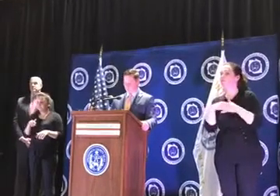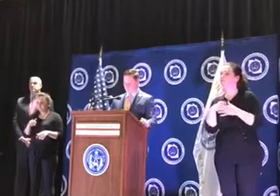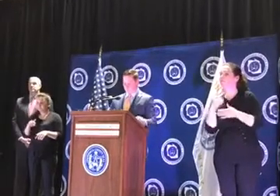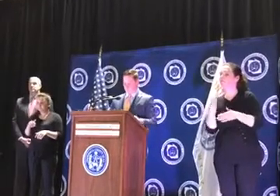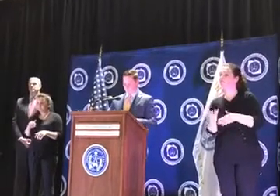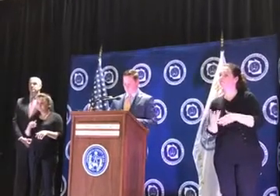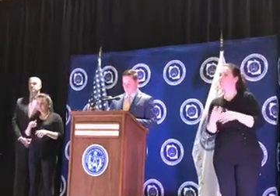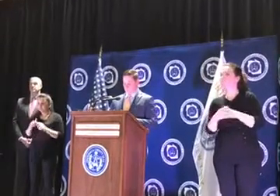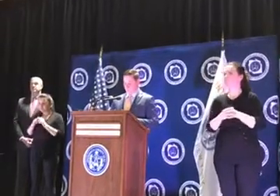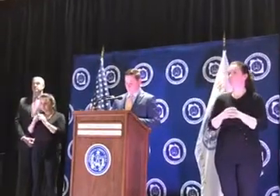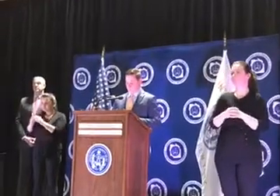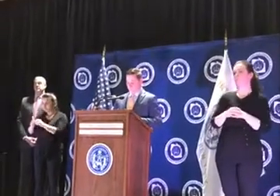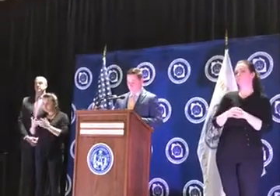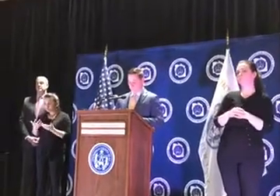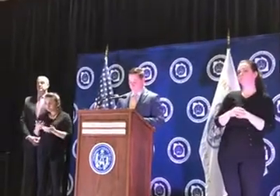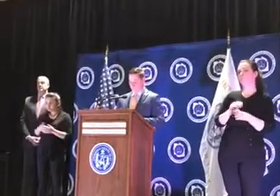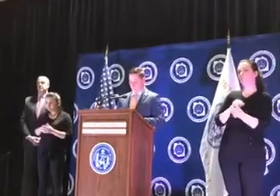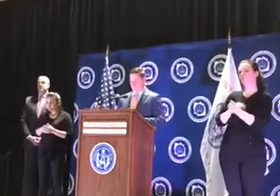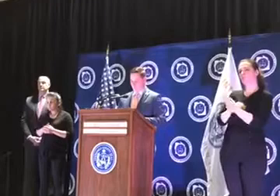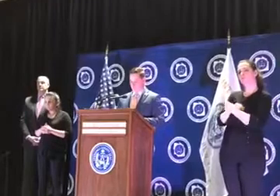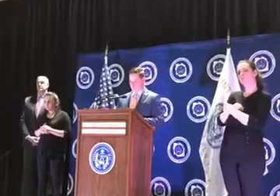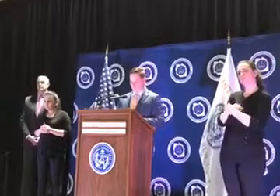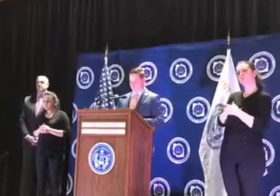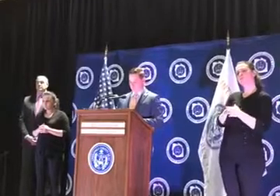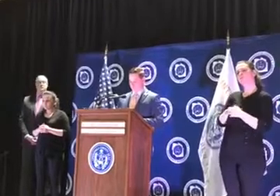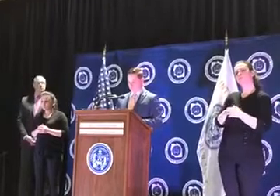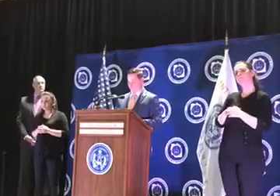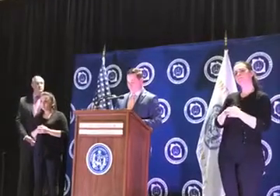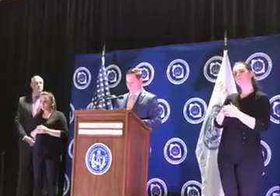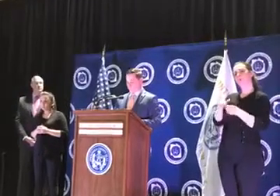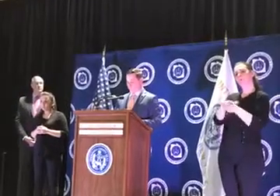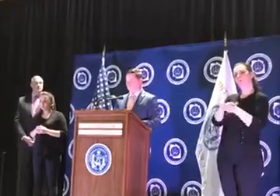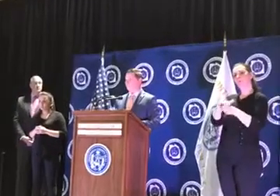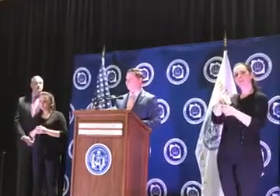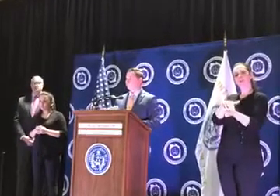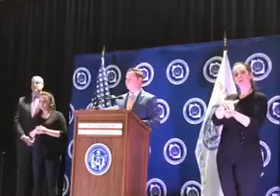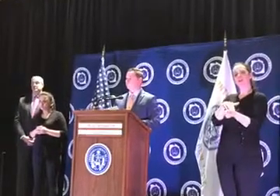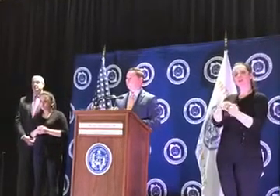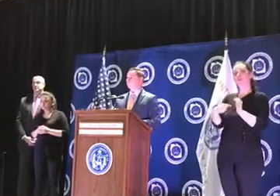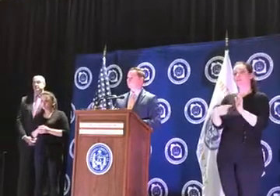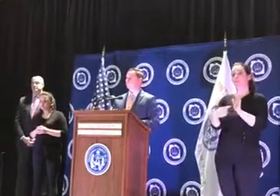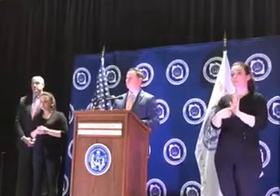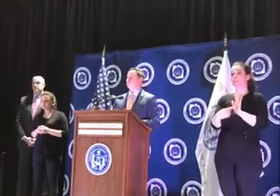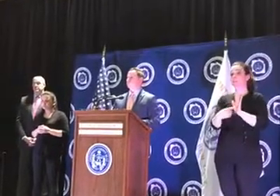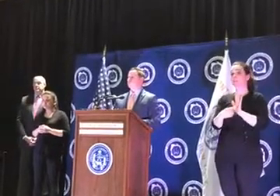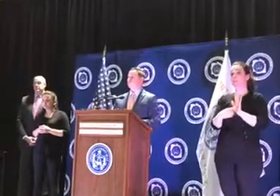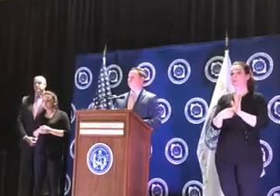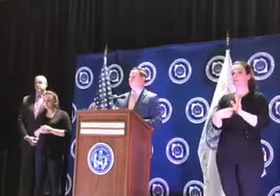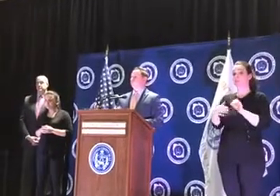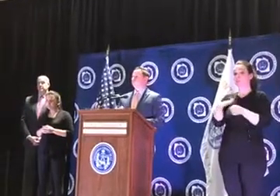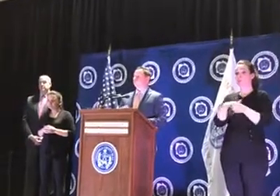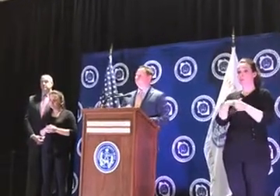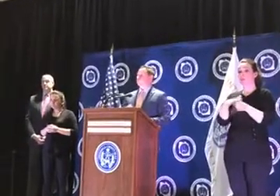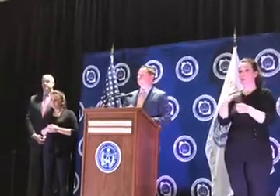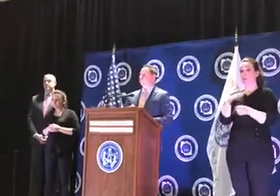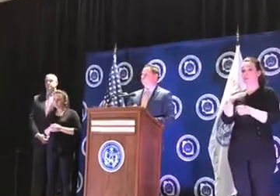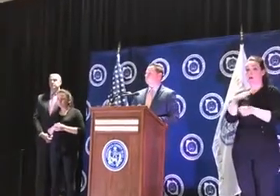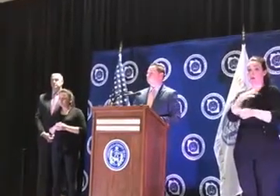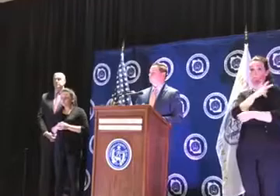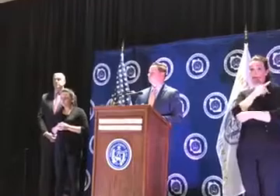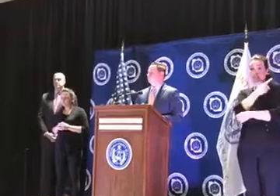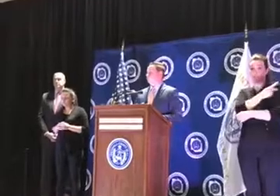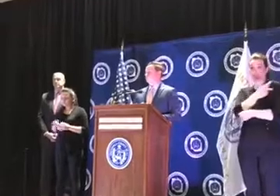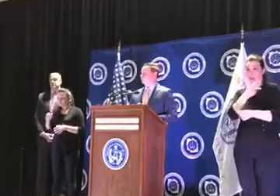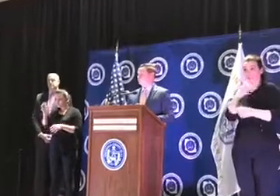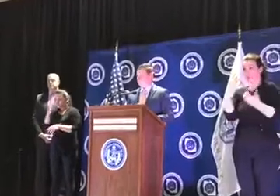of local patients matching the national, list of symptoms? I know, digestive issues is kind